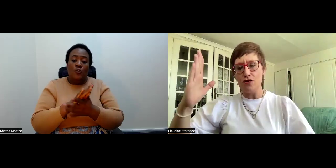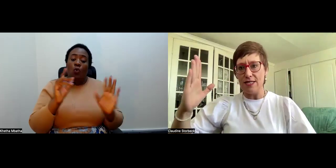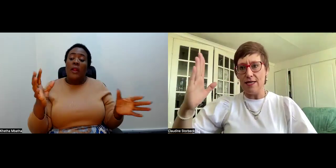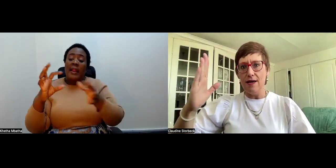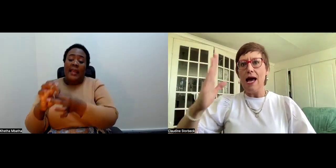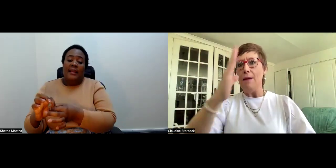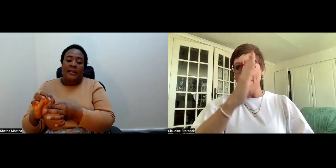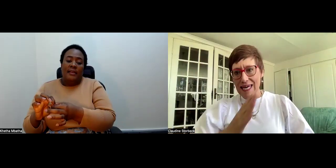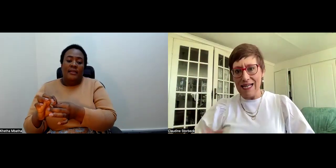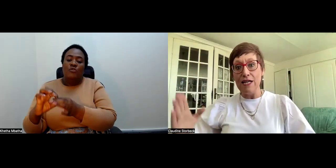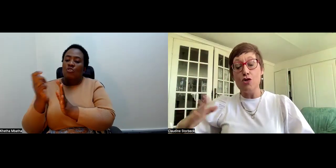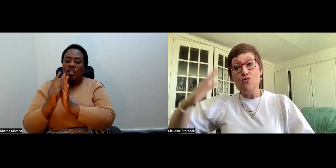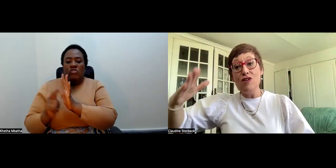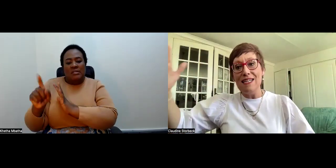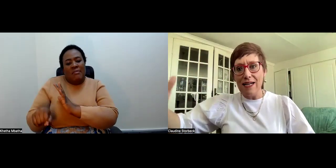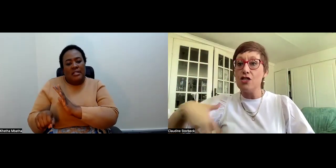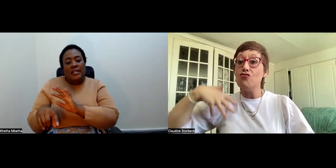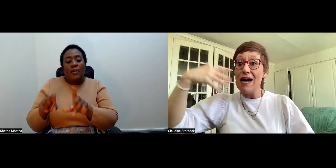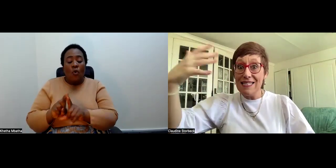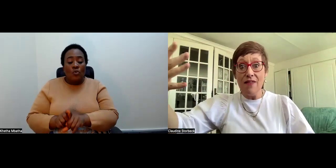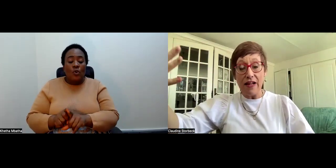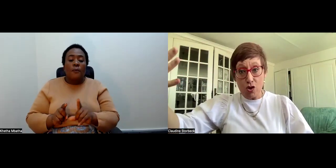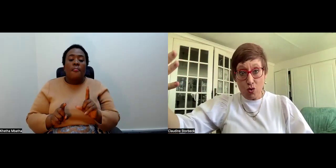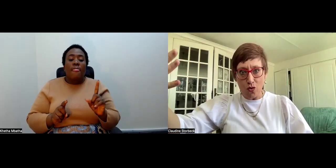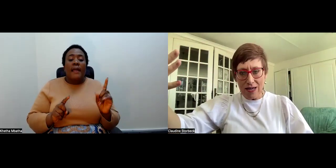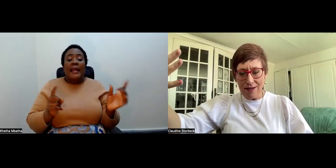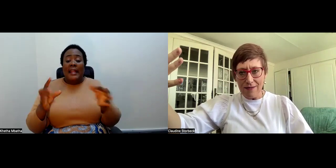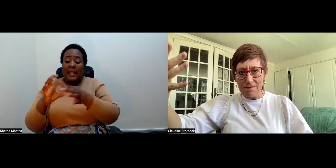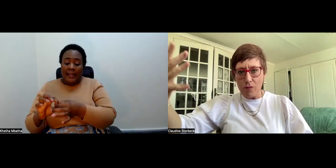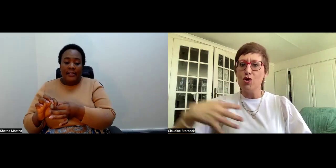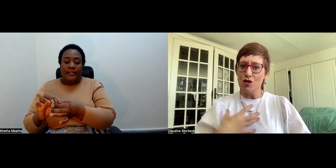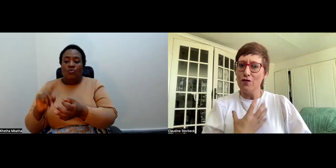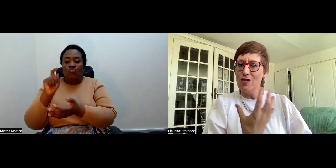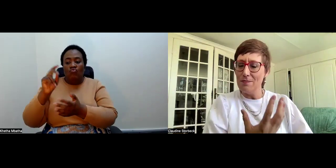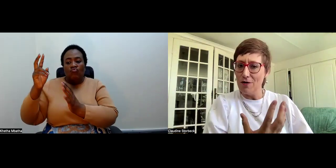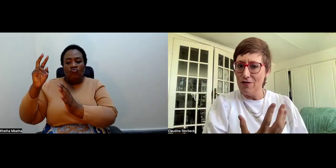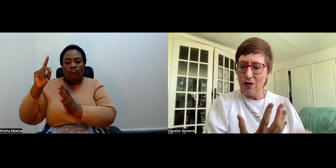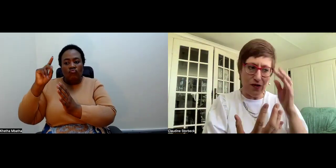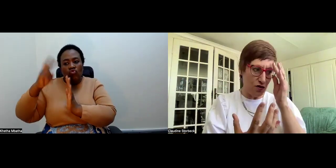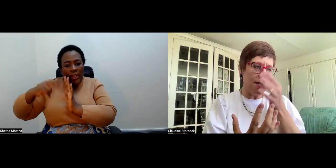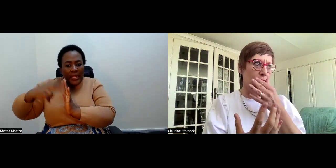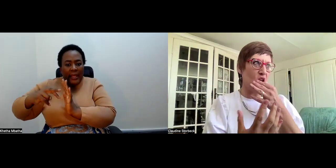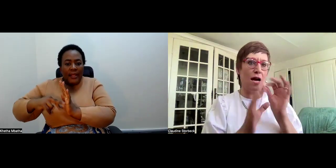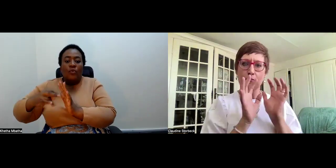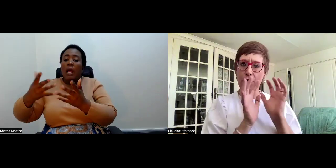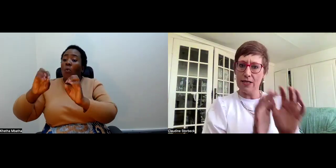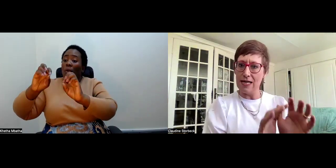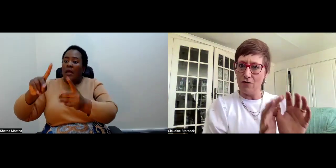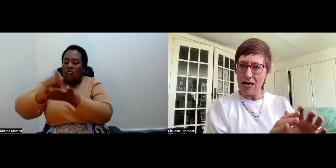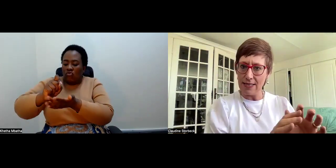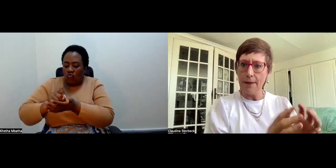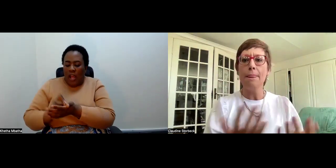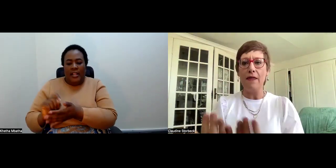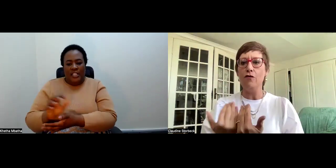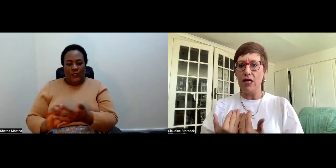to literacy and making a link to reading. Let's write down that story, which is the first step of literacy, is kind of putting it